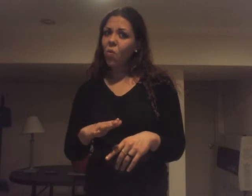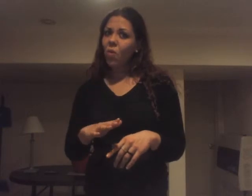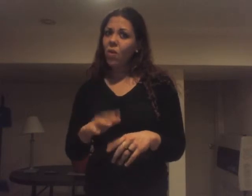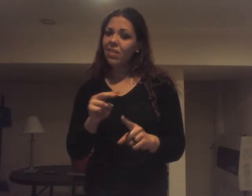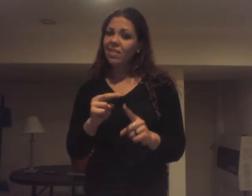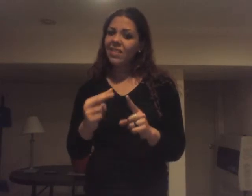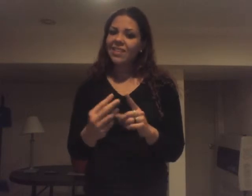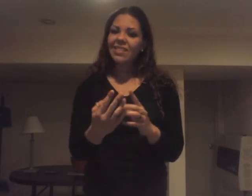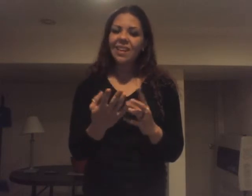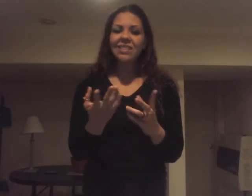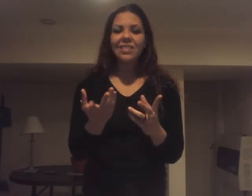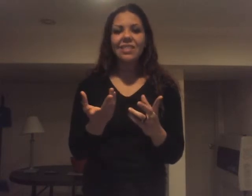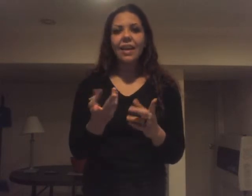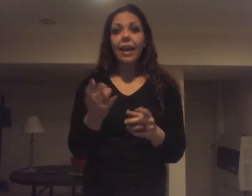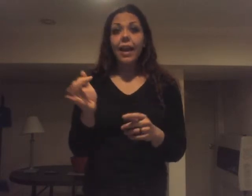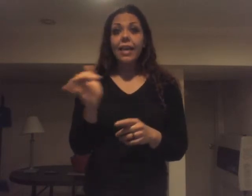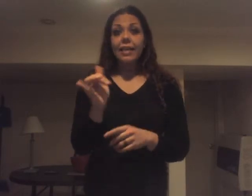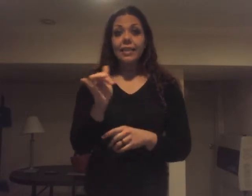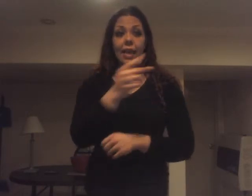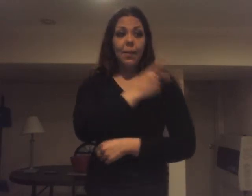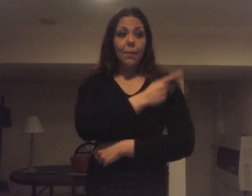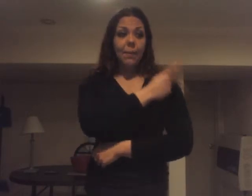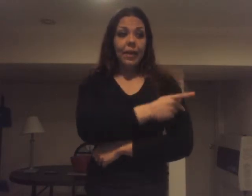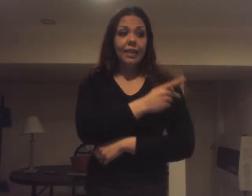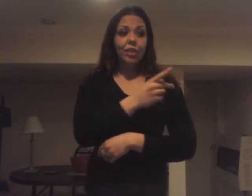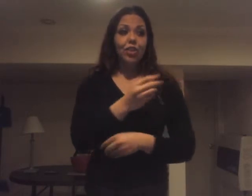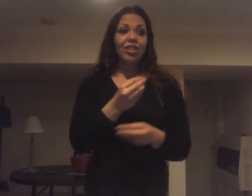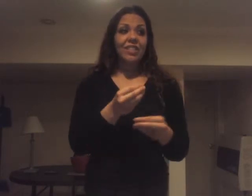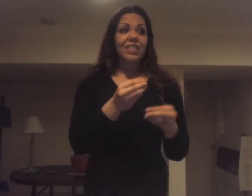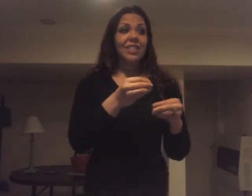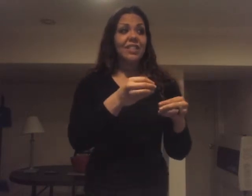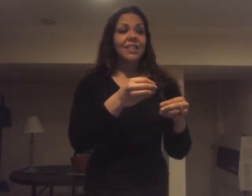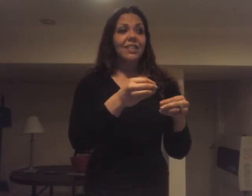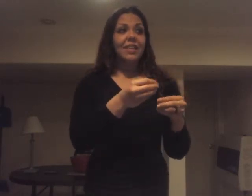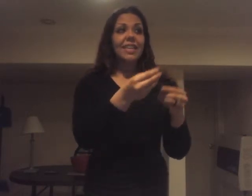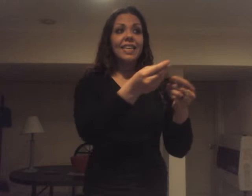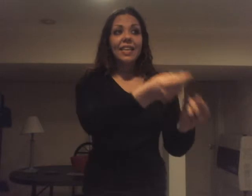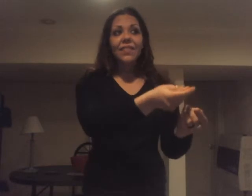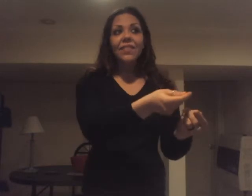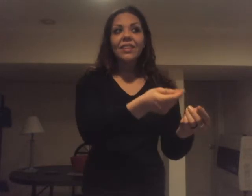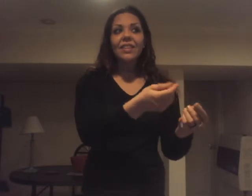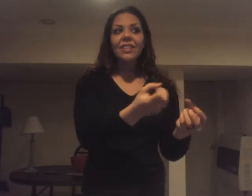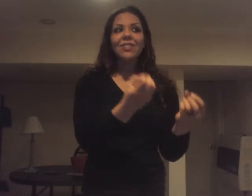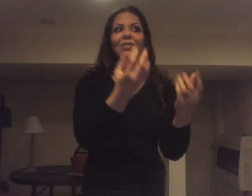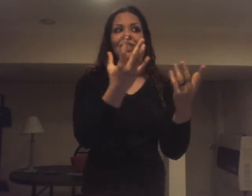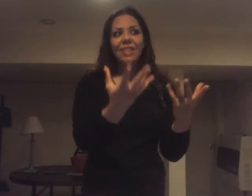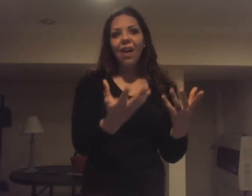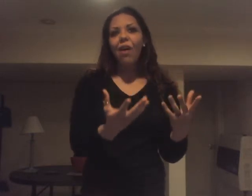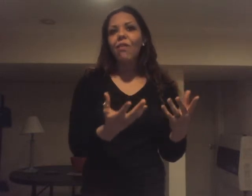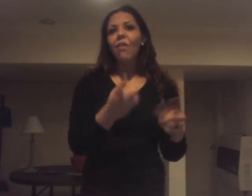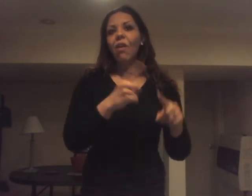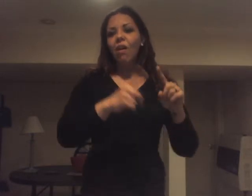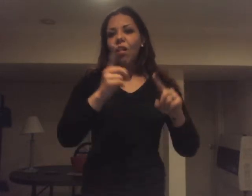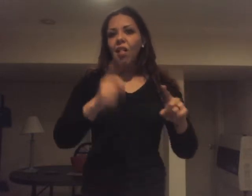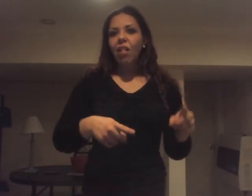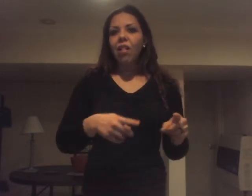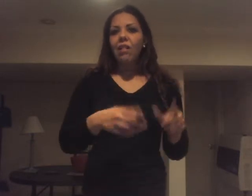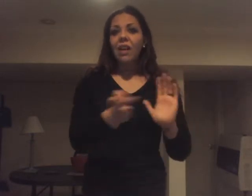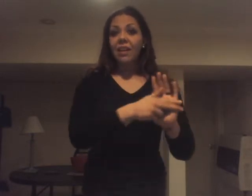same patient given to several different diagnosticians, they'll come up with different